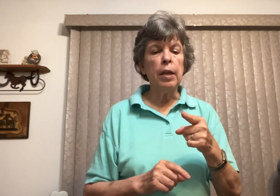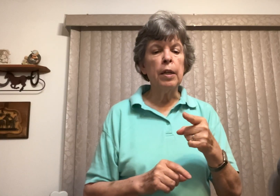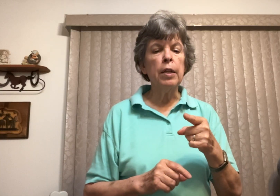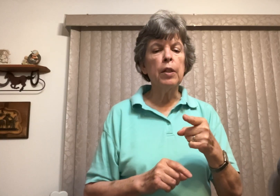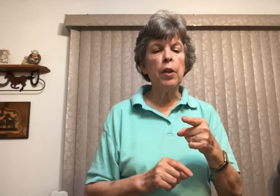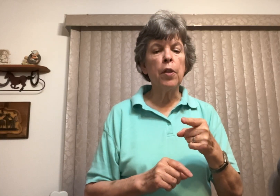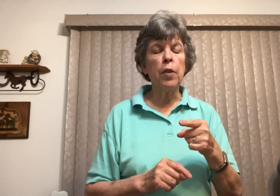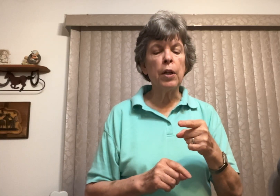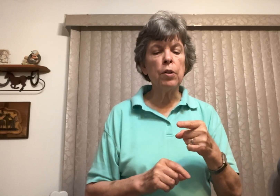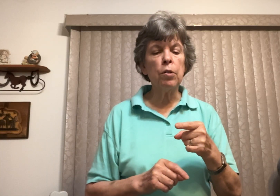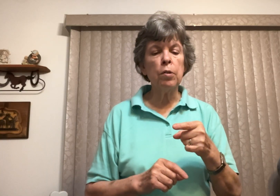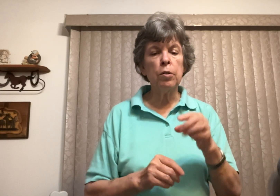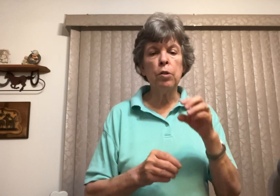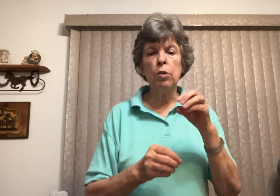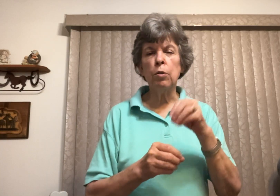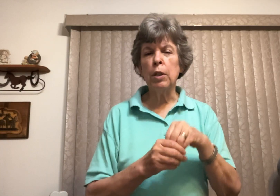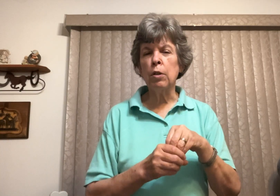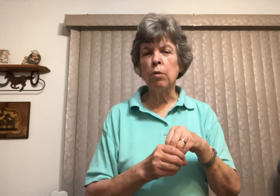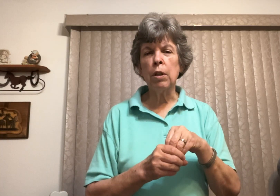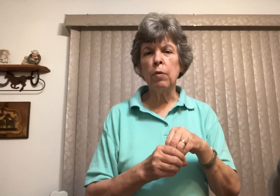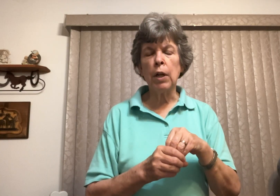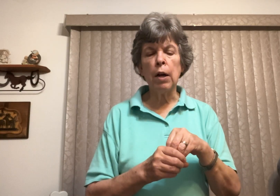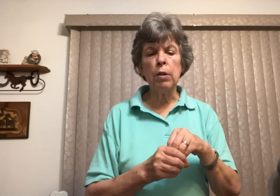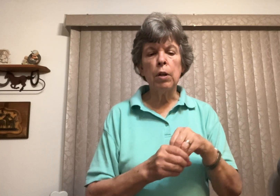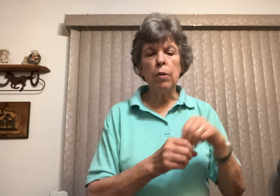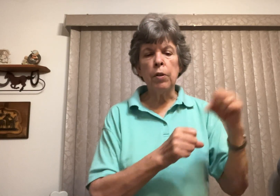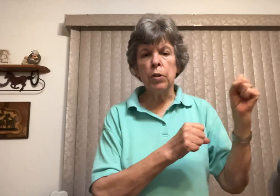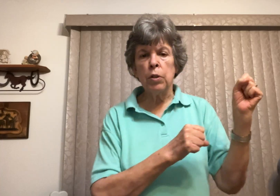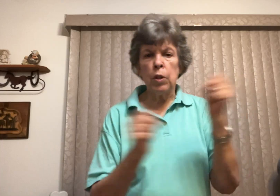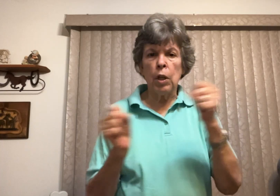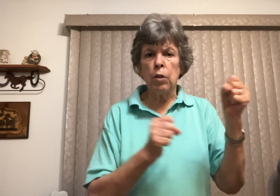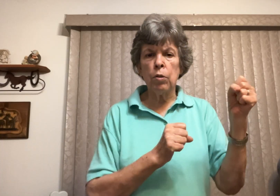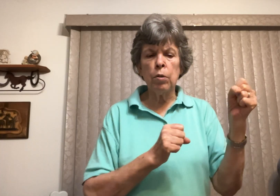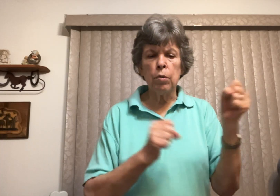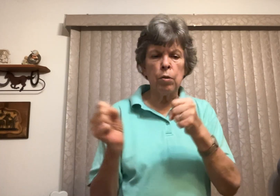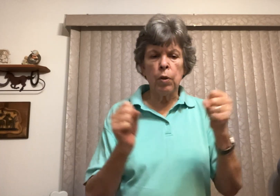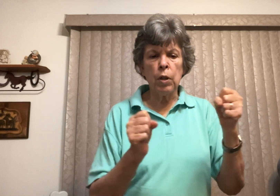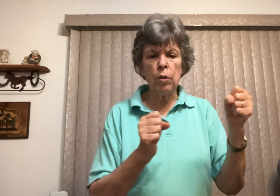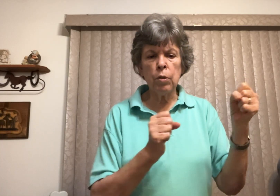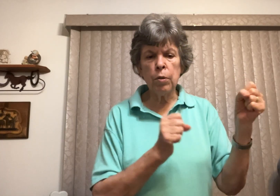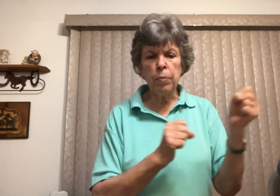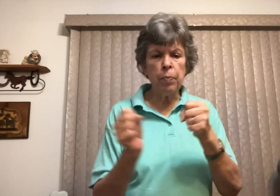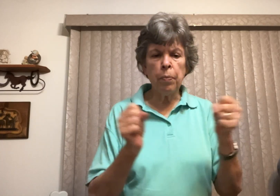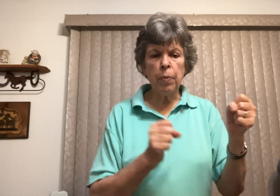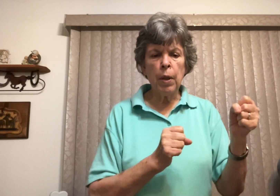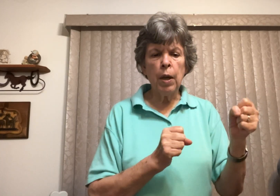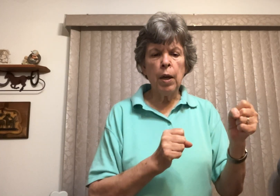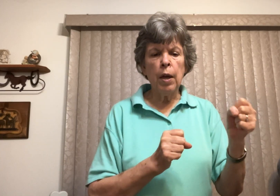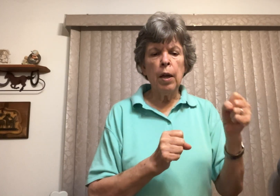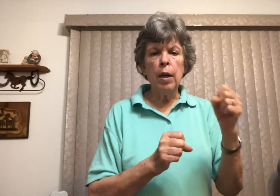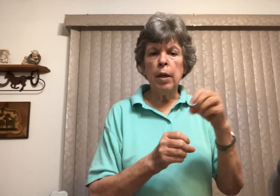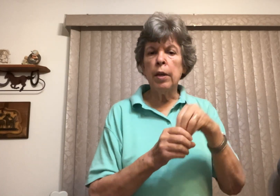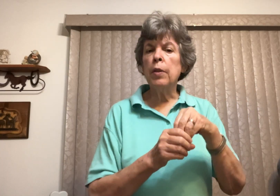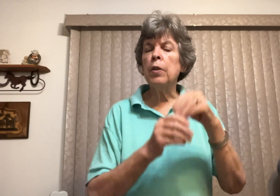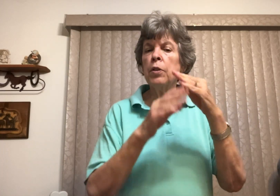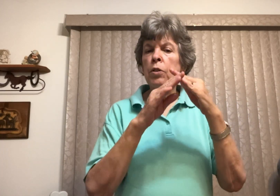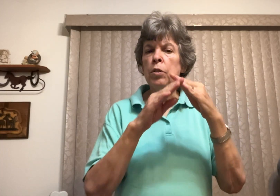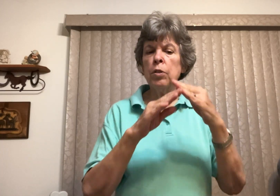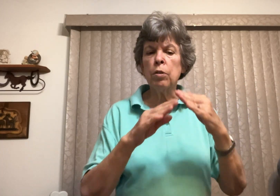In the thunder, you can do in or leave it out. This is thunder, thunder. In the